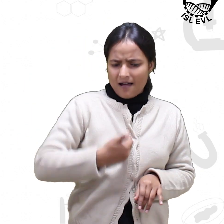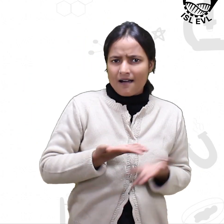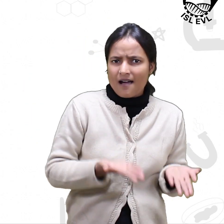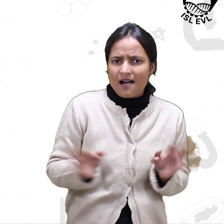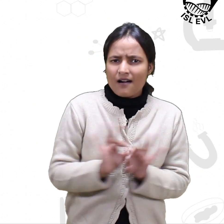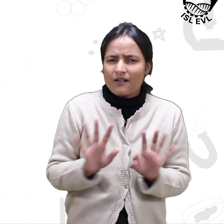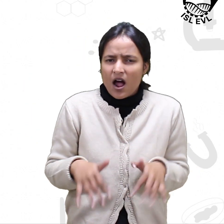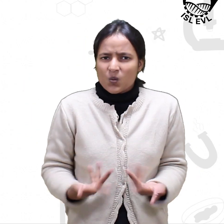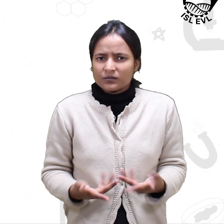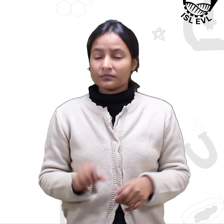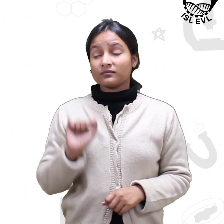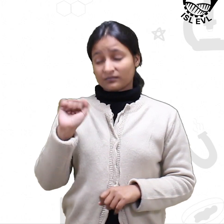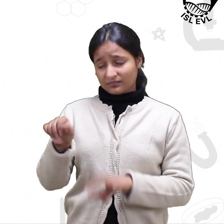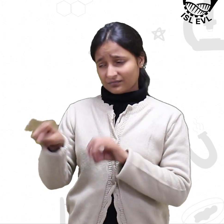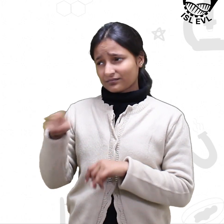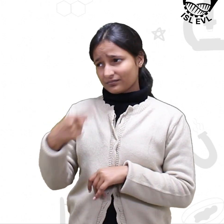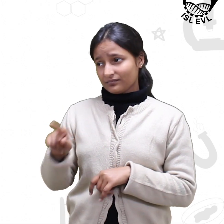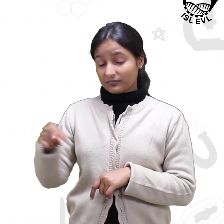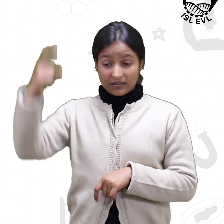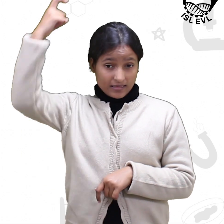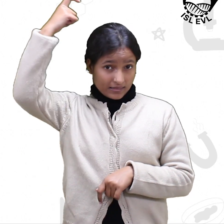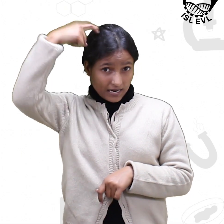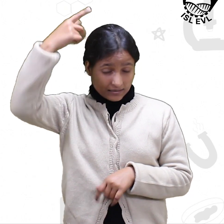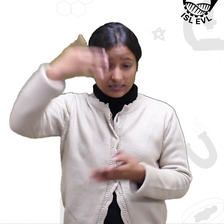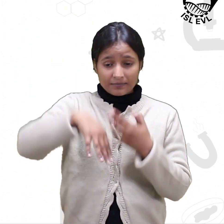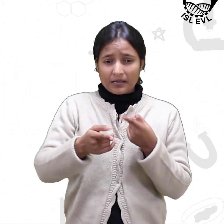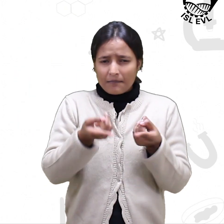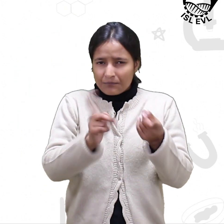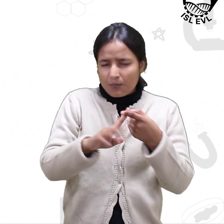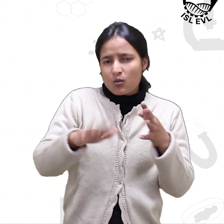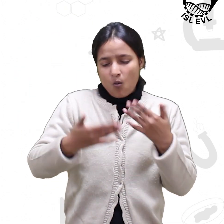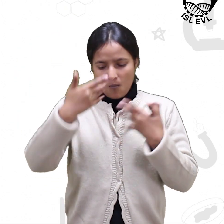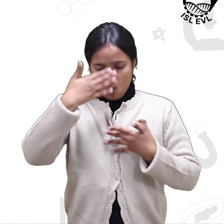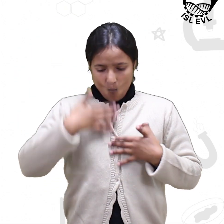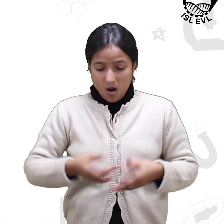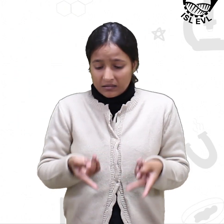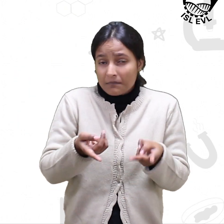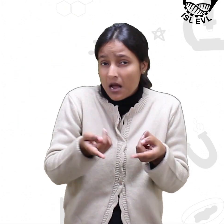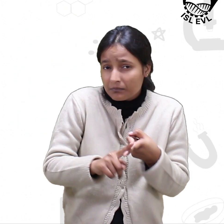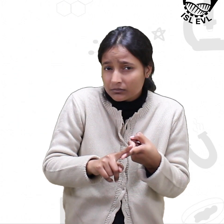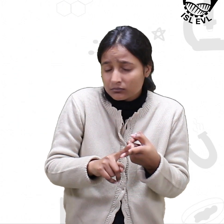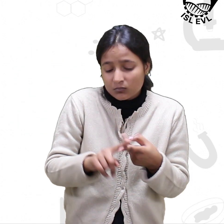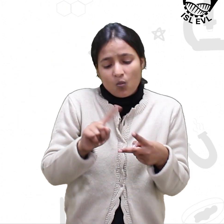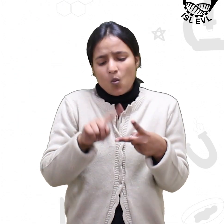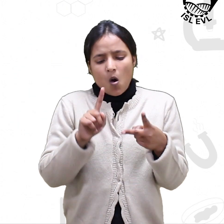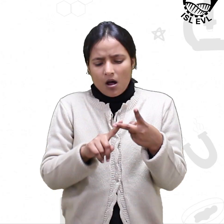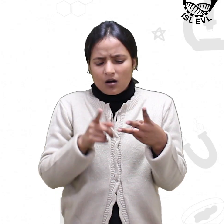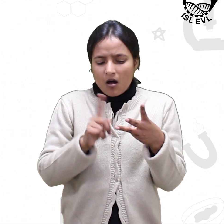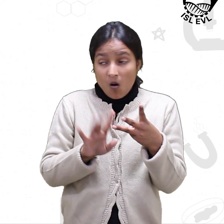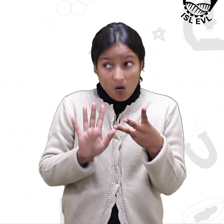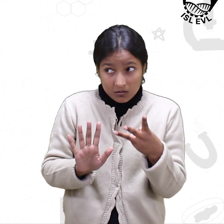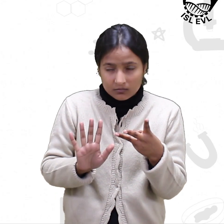that went wrong either in the nervous system or the muscular system. Or, Or what,